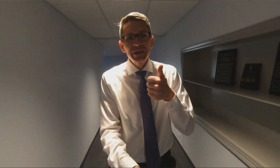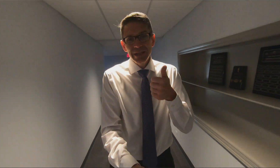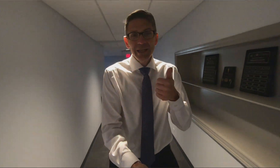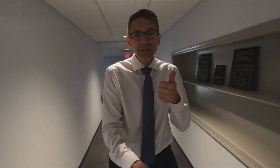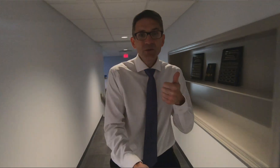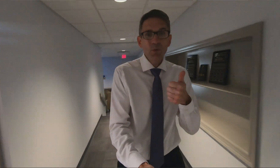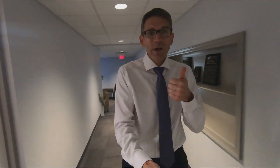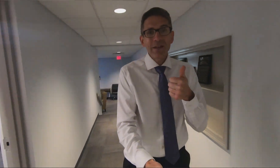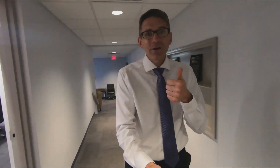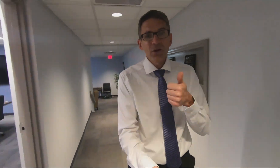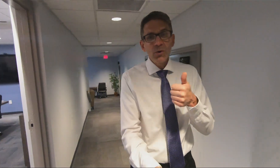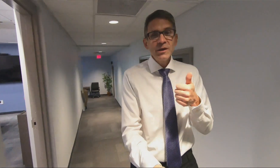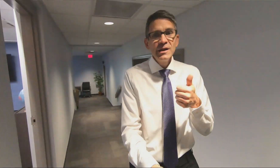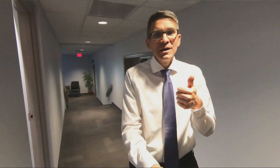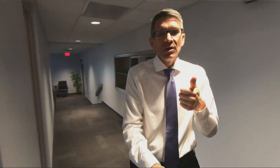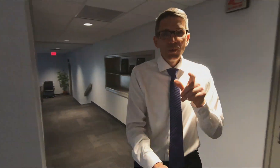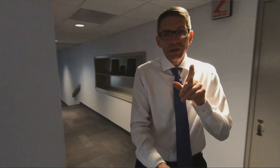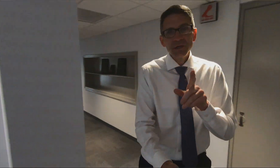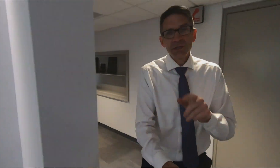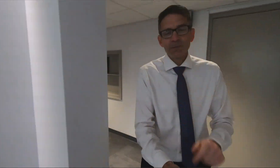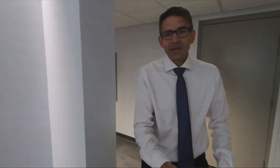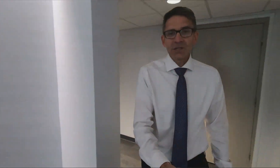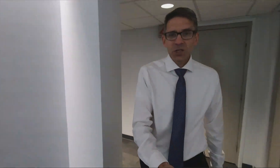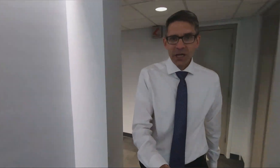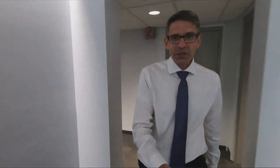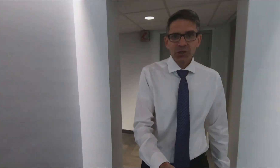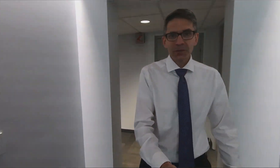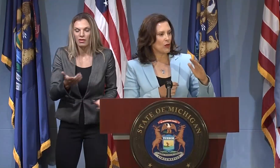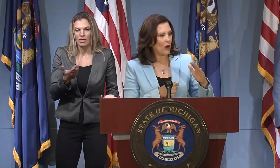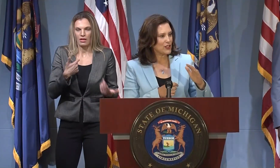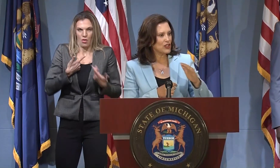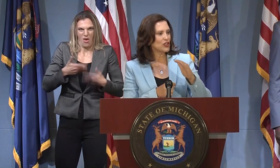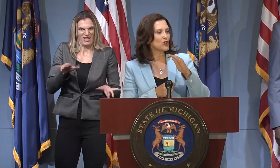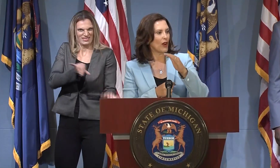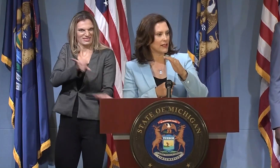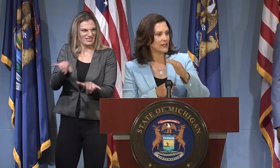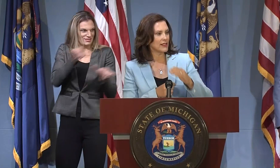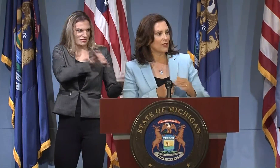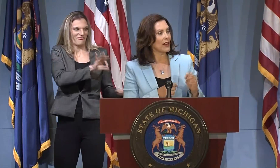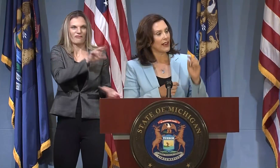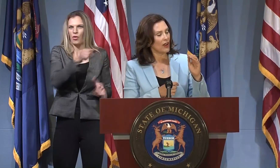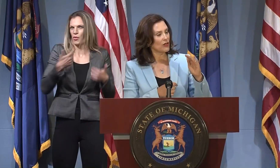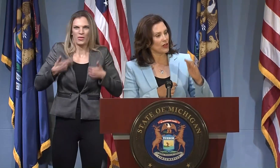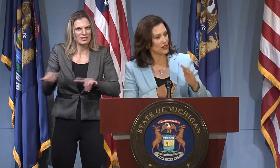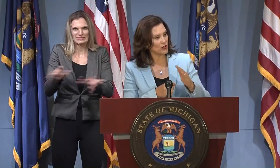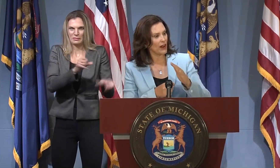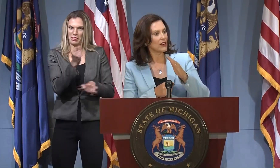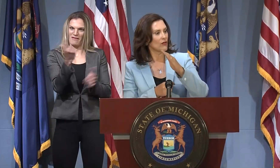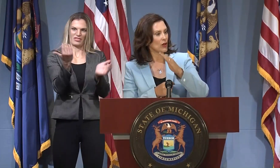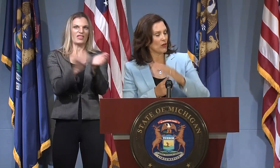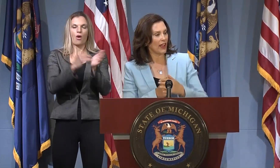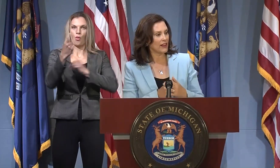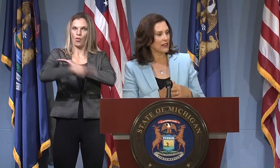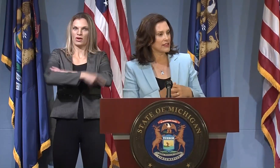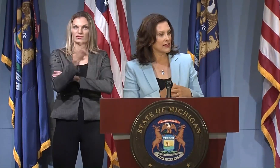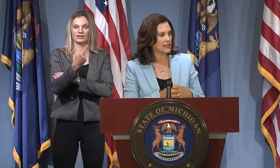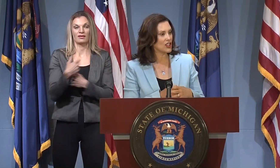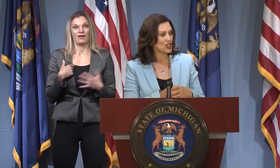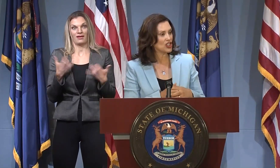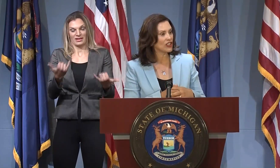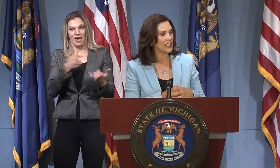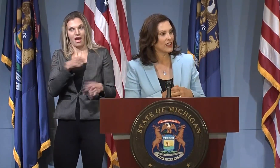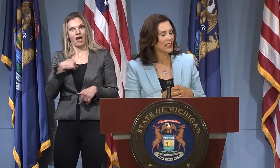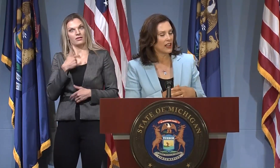these numbers continue the way they're going, we should expect a change. We're watching the trends, and right now the trend of where we're headed